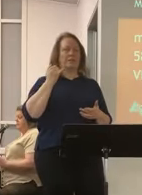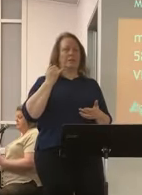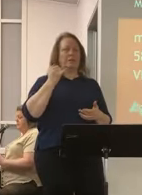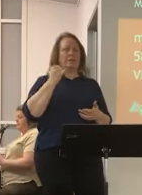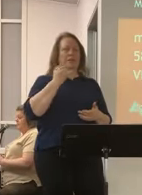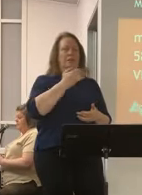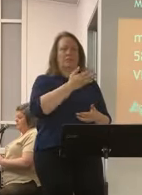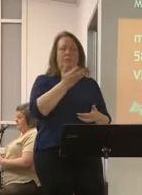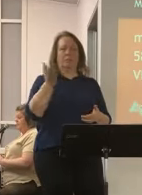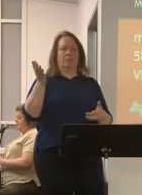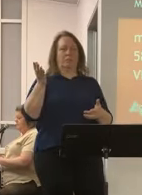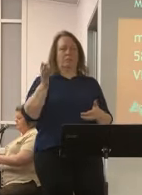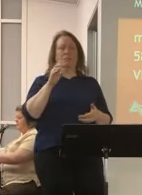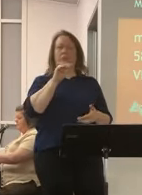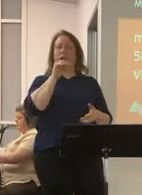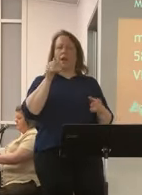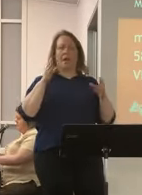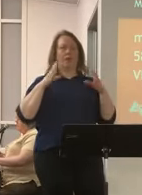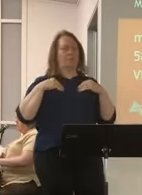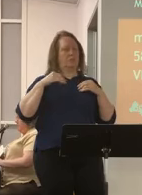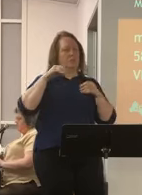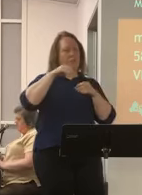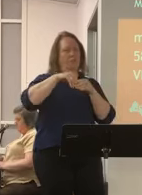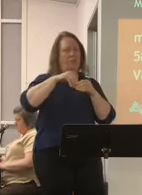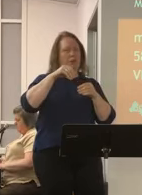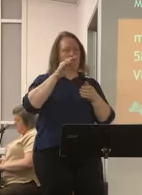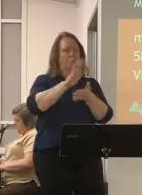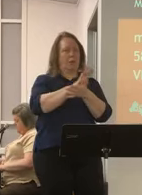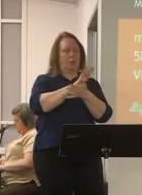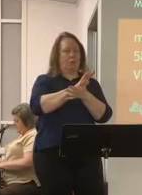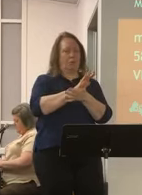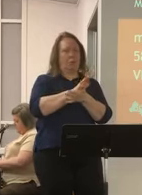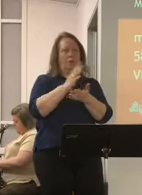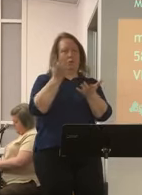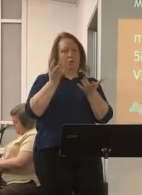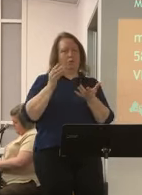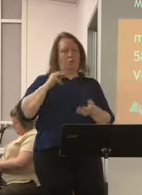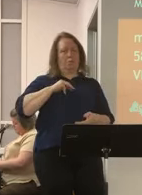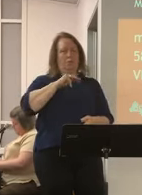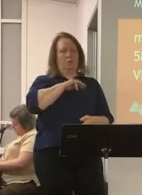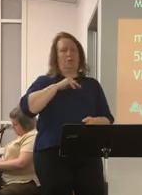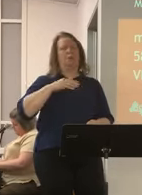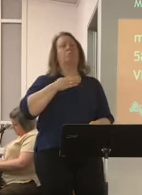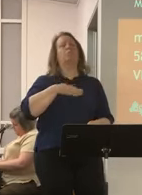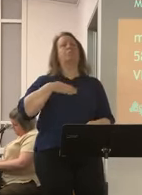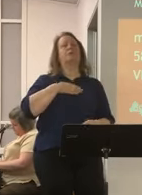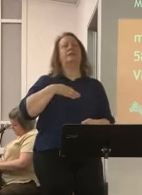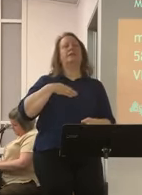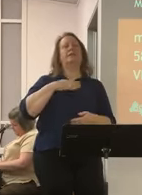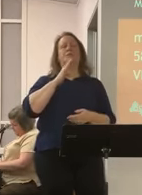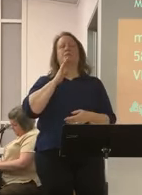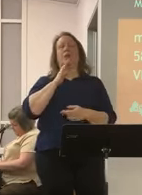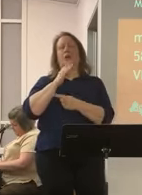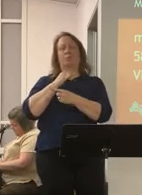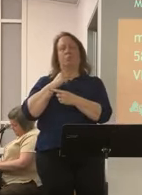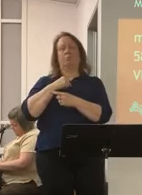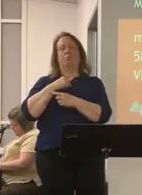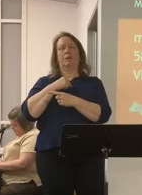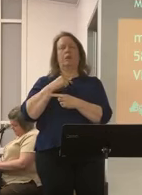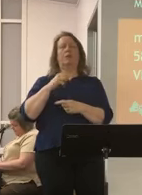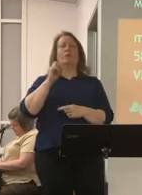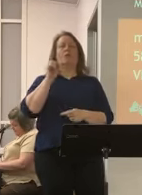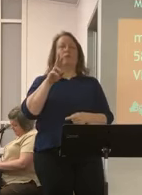if you did not get a ballot but would like to be a member of the church, please talk to myself or one of the deacons